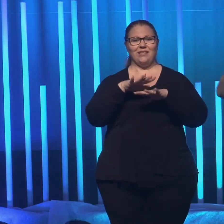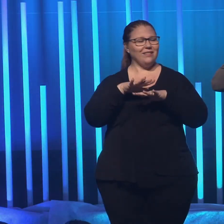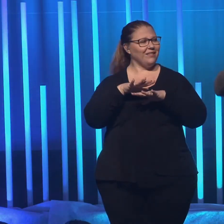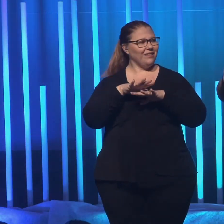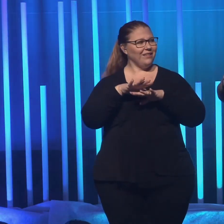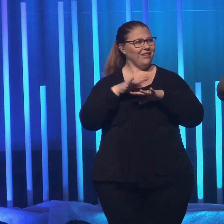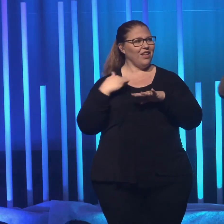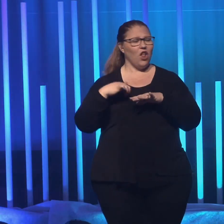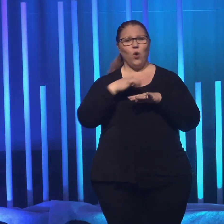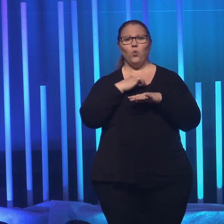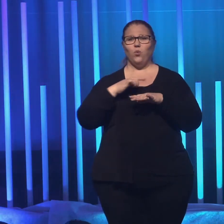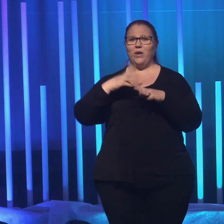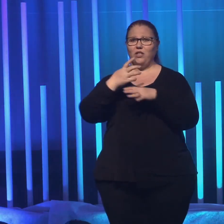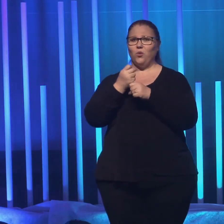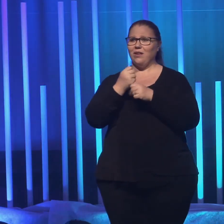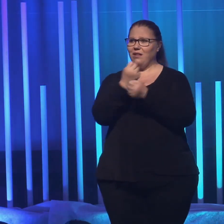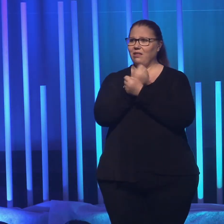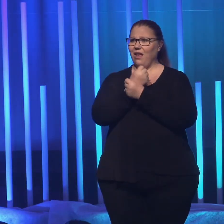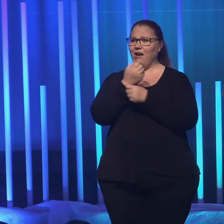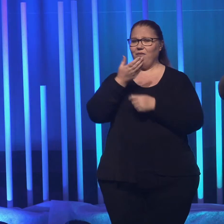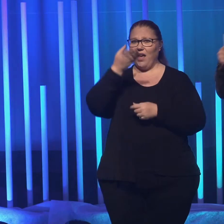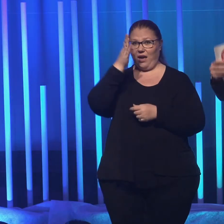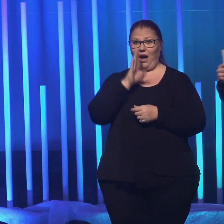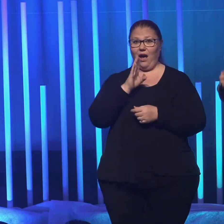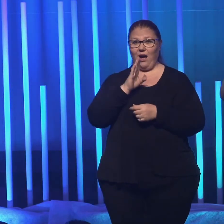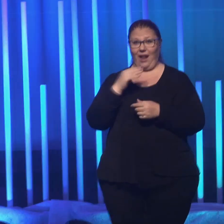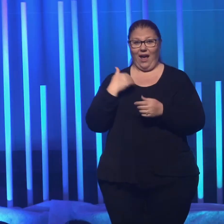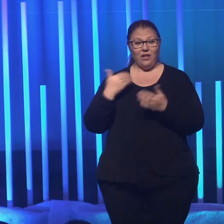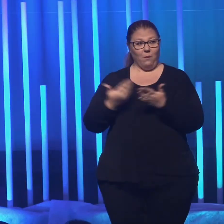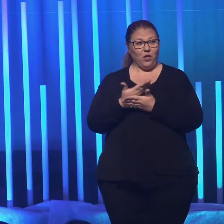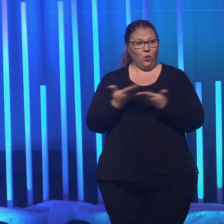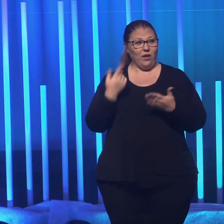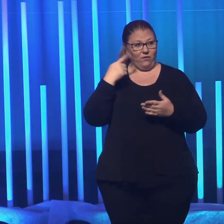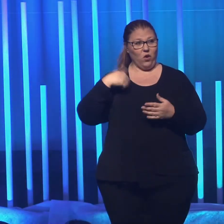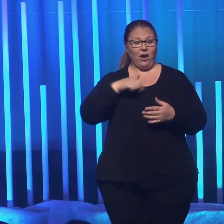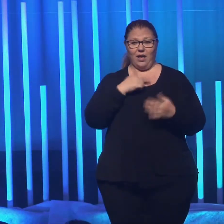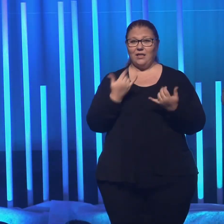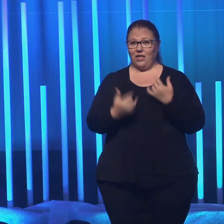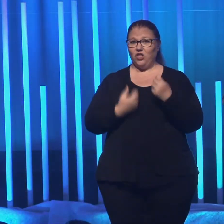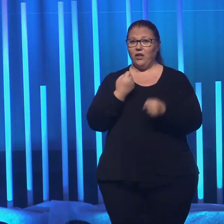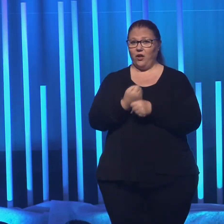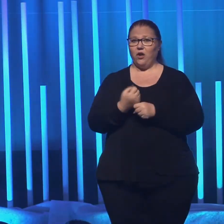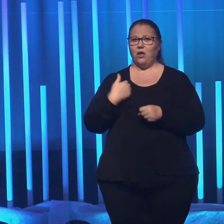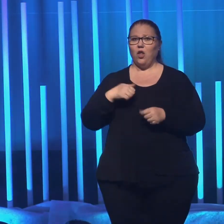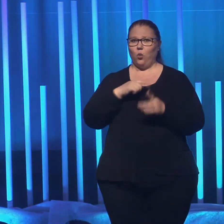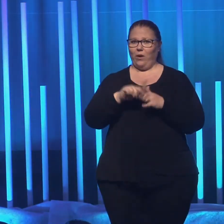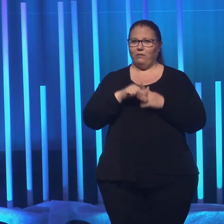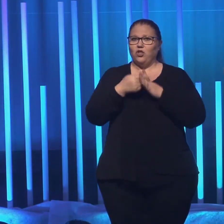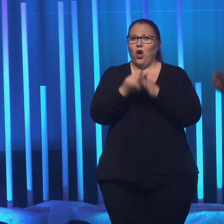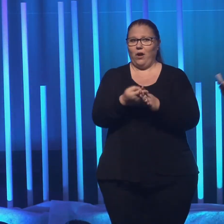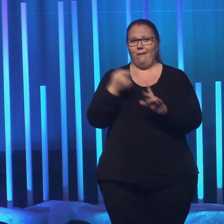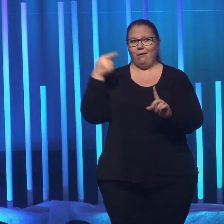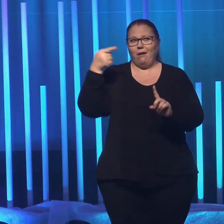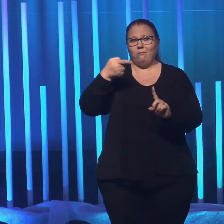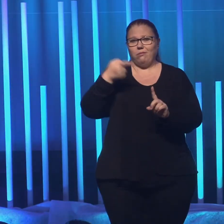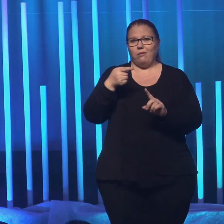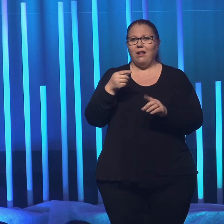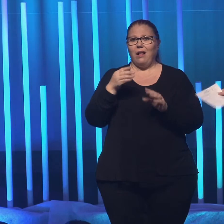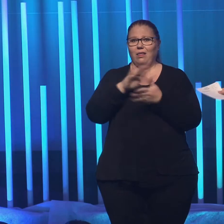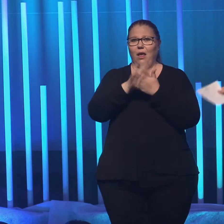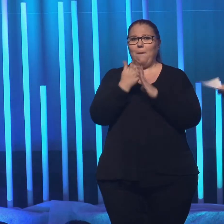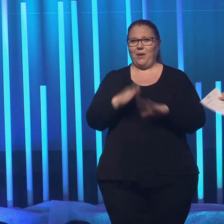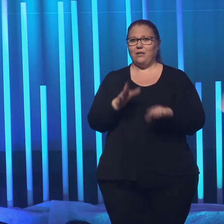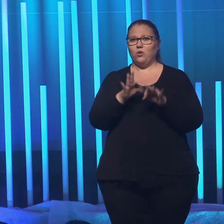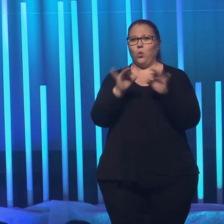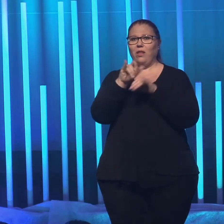So we just trust that God has some new things for us this year. And so we've launched Peace is Worth It. Our giving goal between now